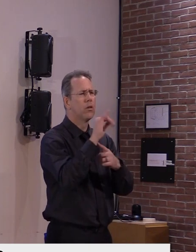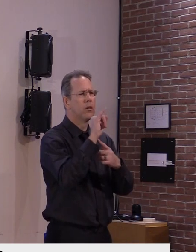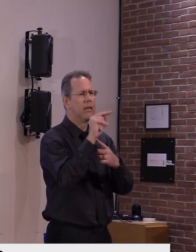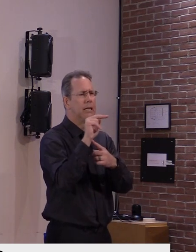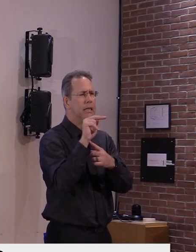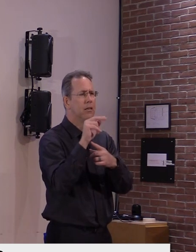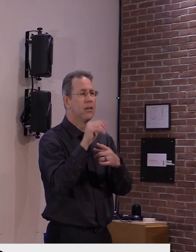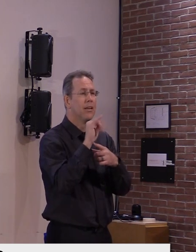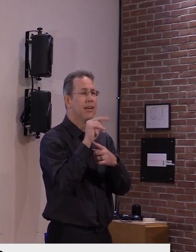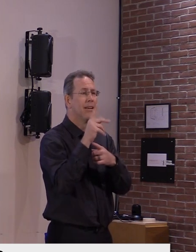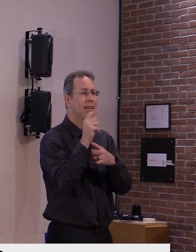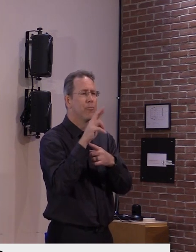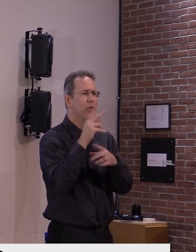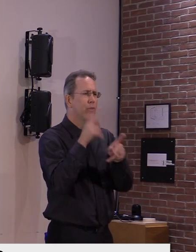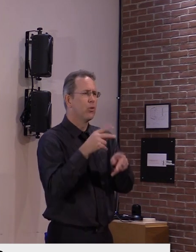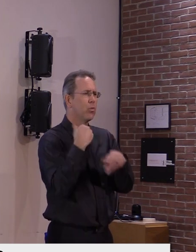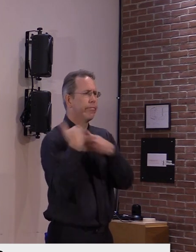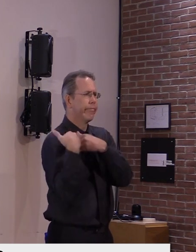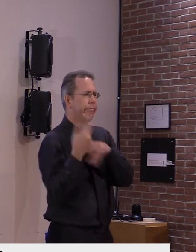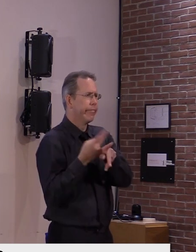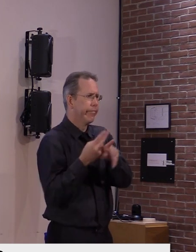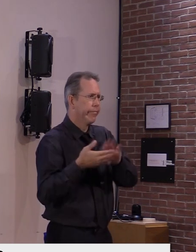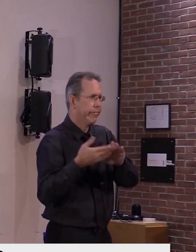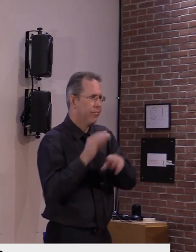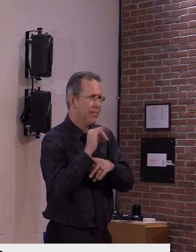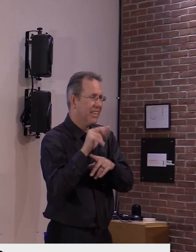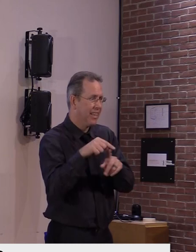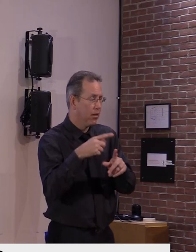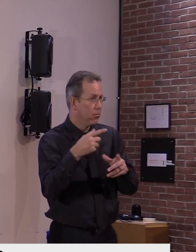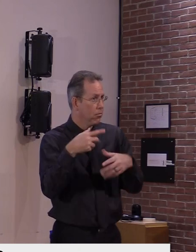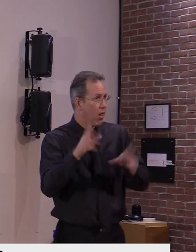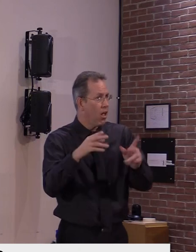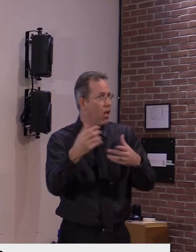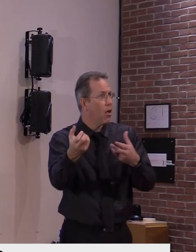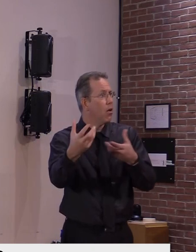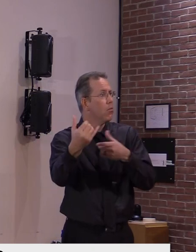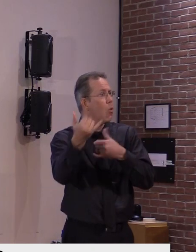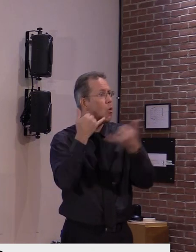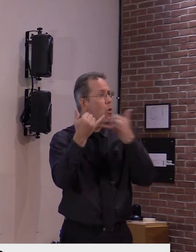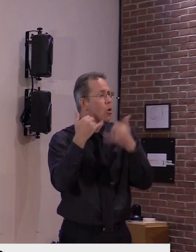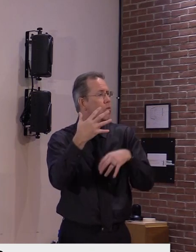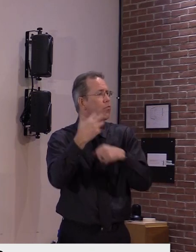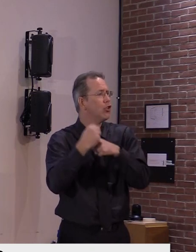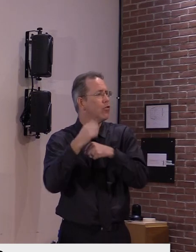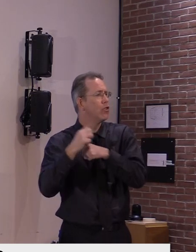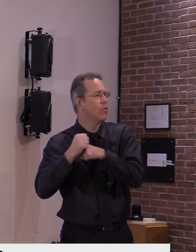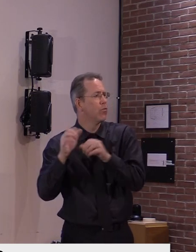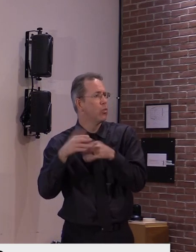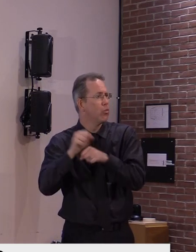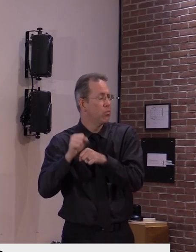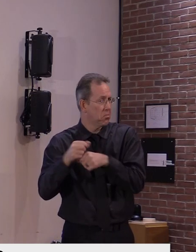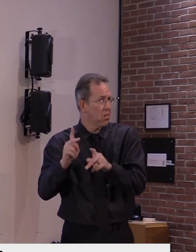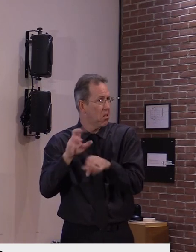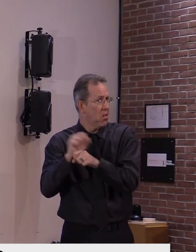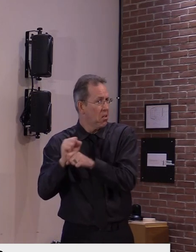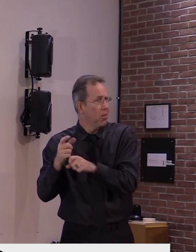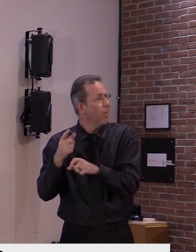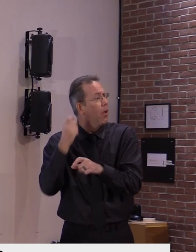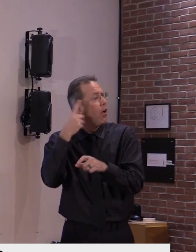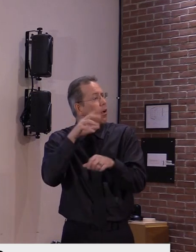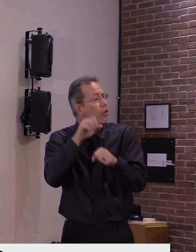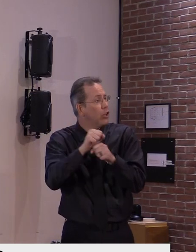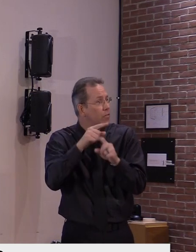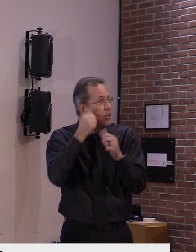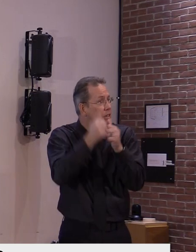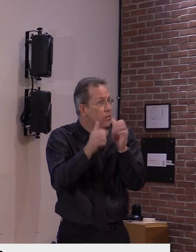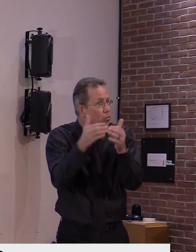Hi there, can you hear me? Yes. Yes. Okay, great. So innkeepers are not